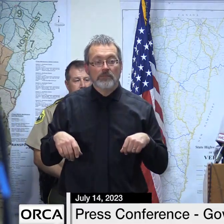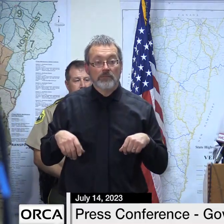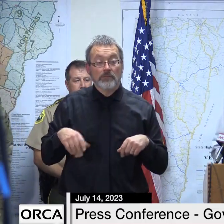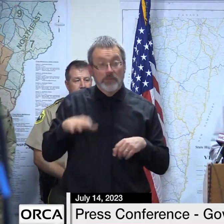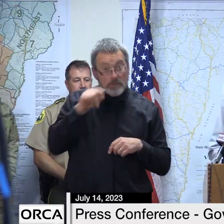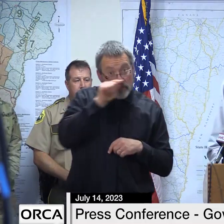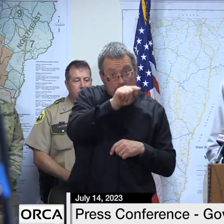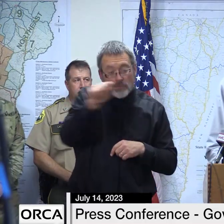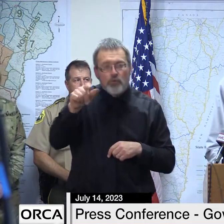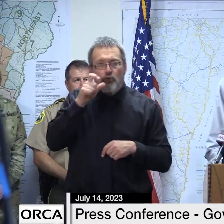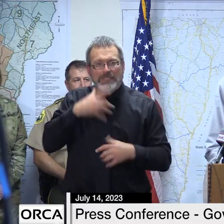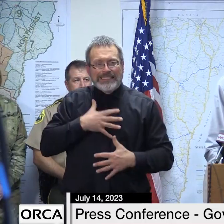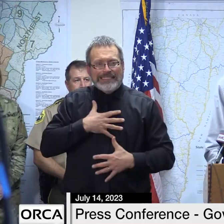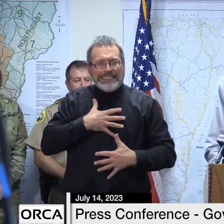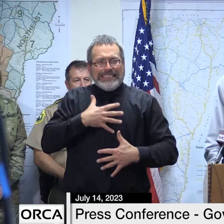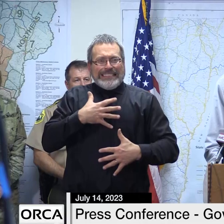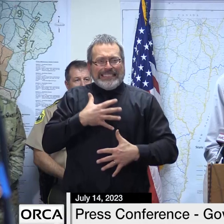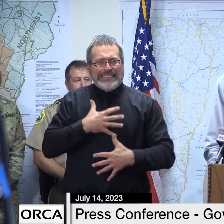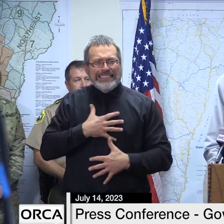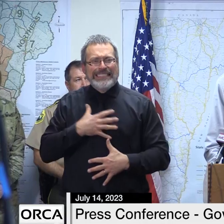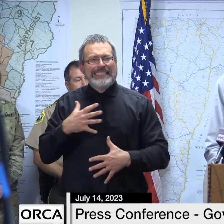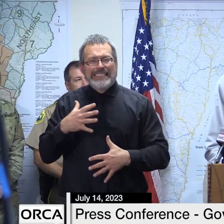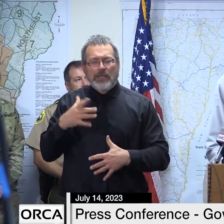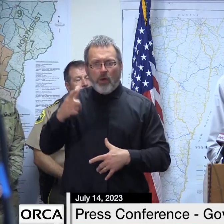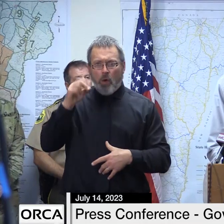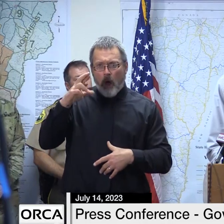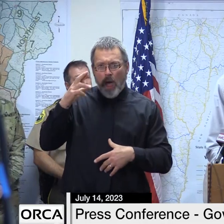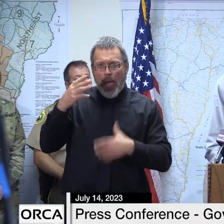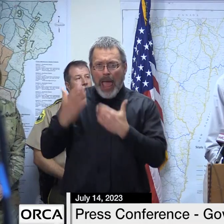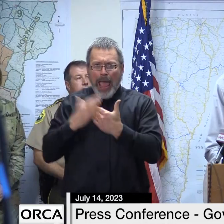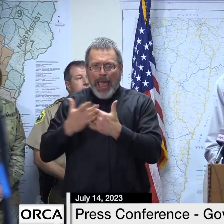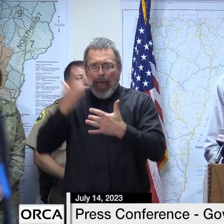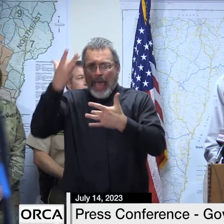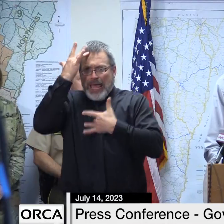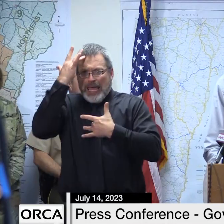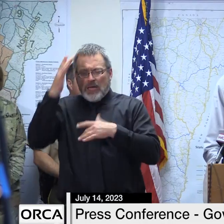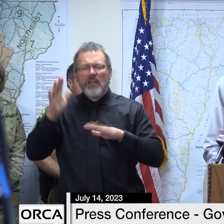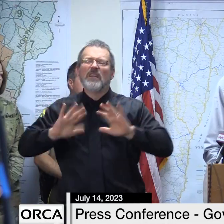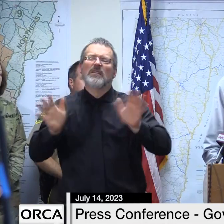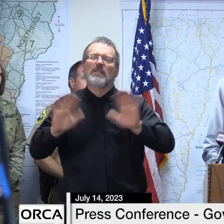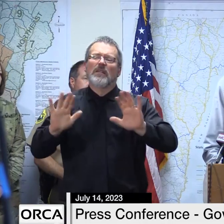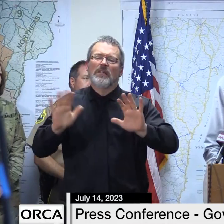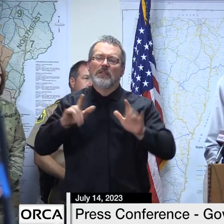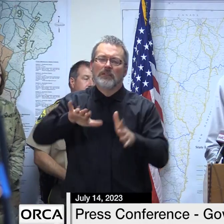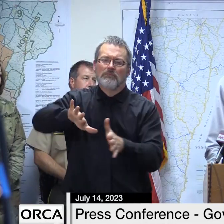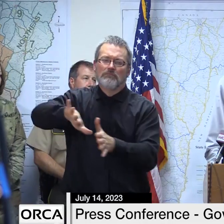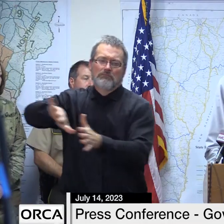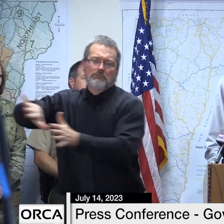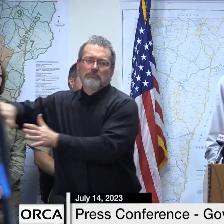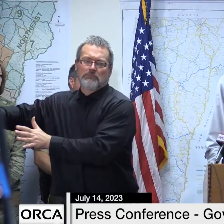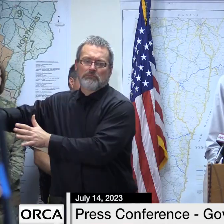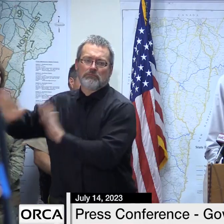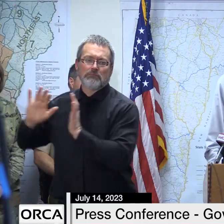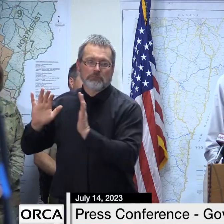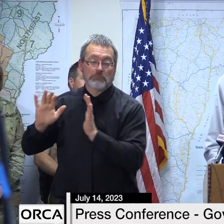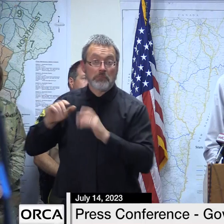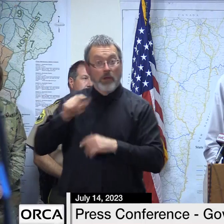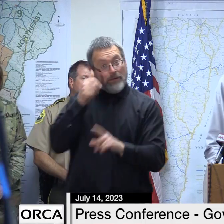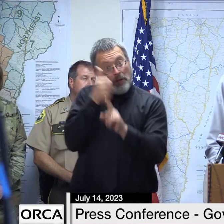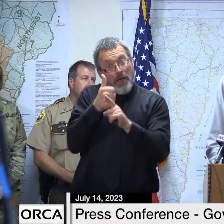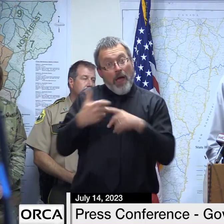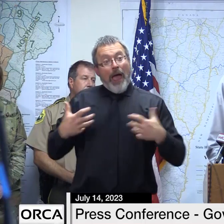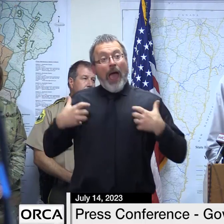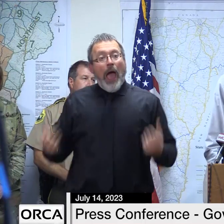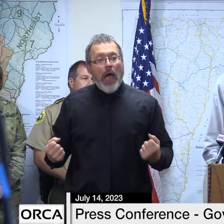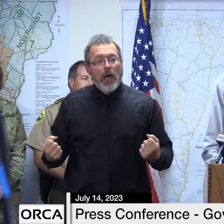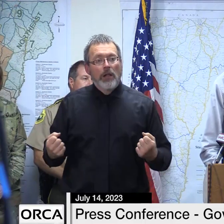clean up after a flood. Those who are helping should wear protective clothing, time to